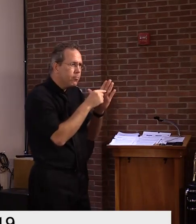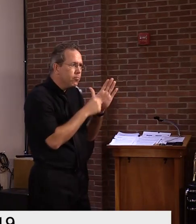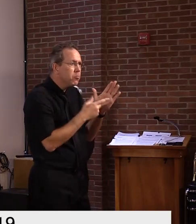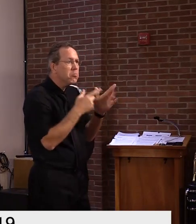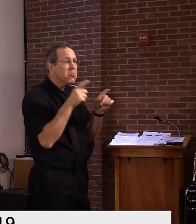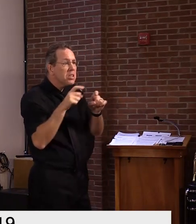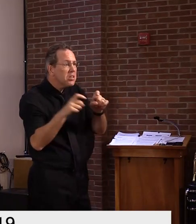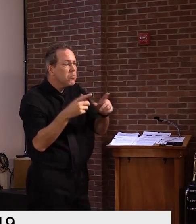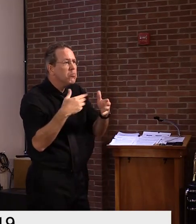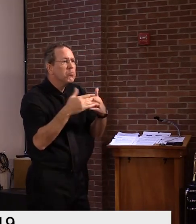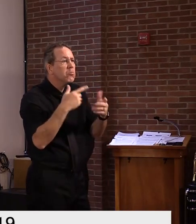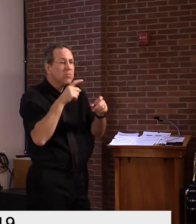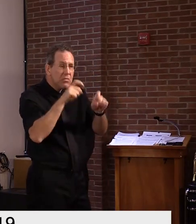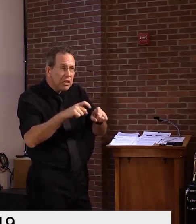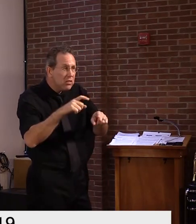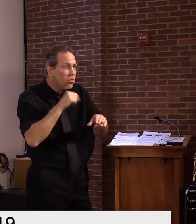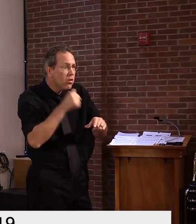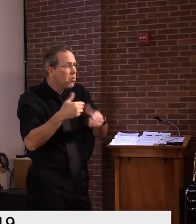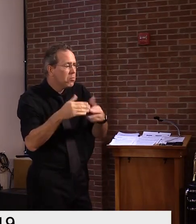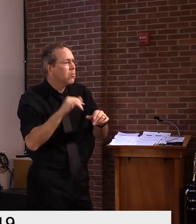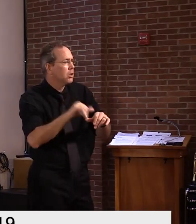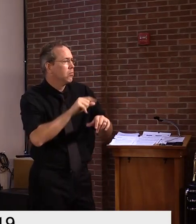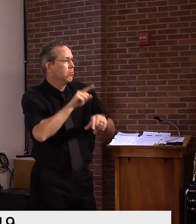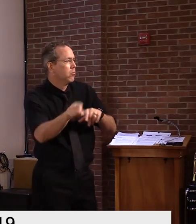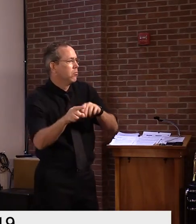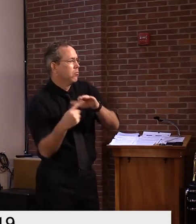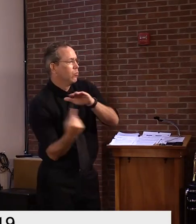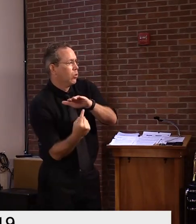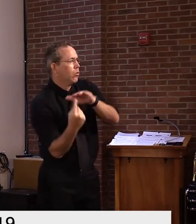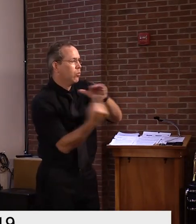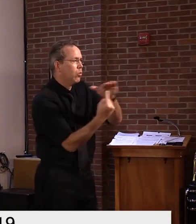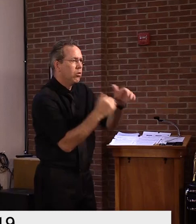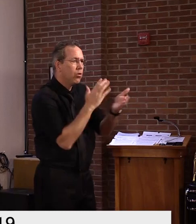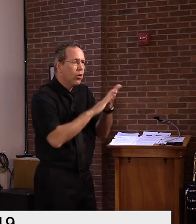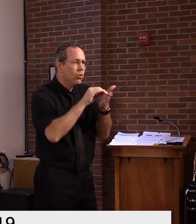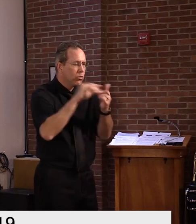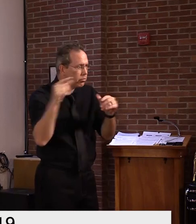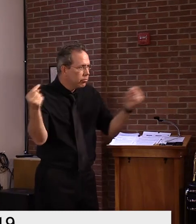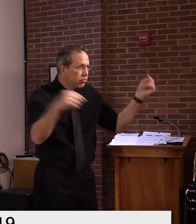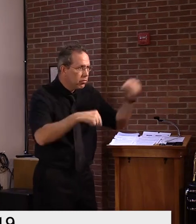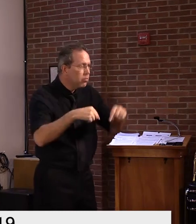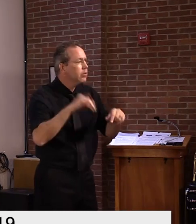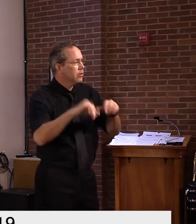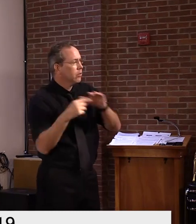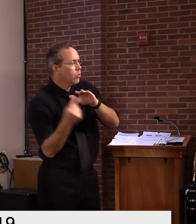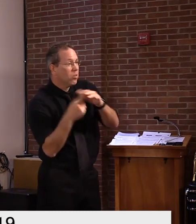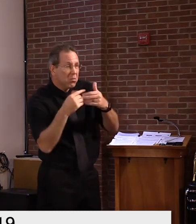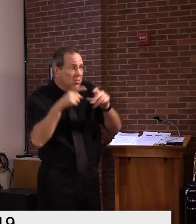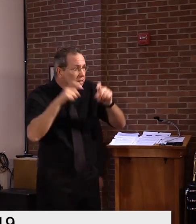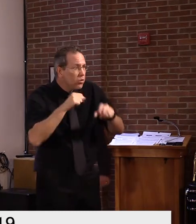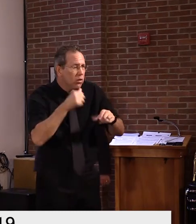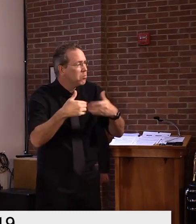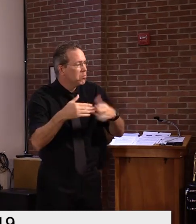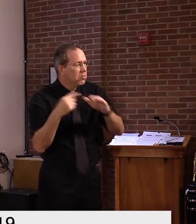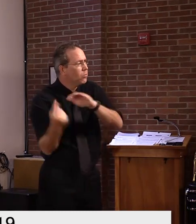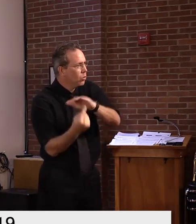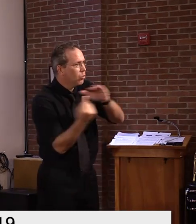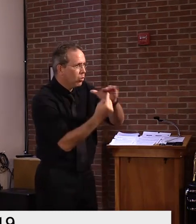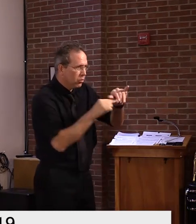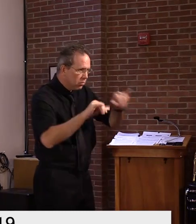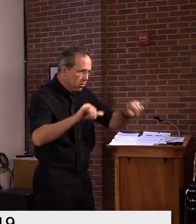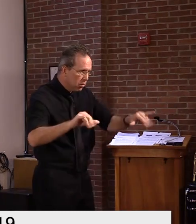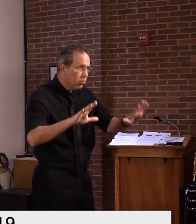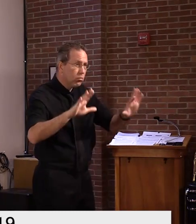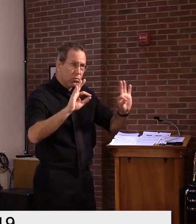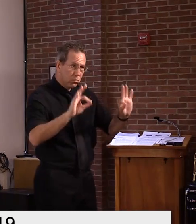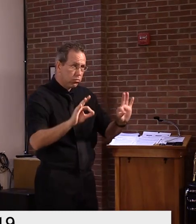once we get through that initial period, the college student population, if you will, should again look like our